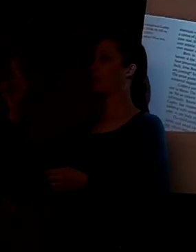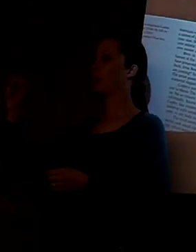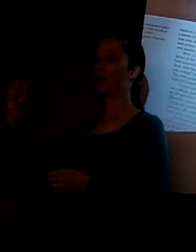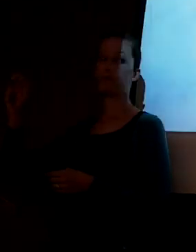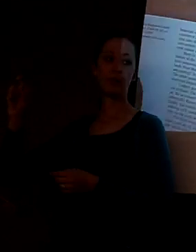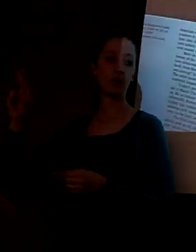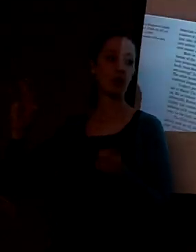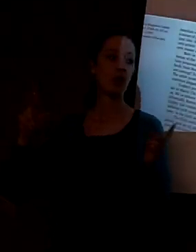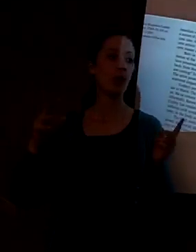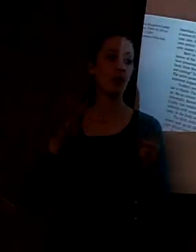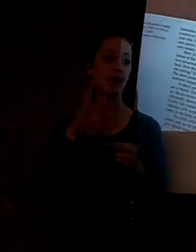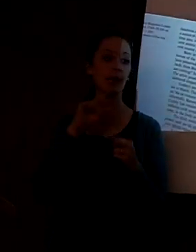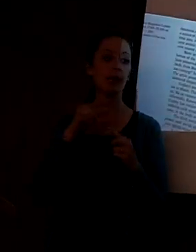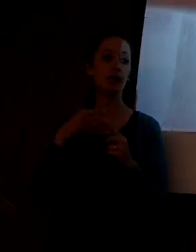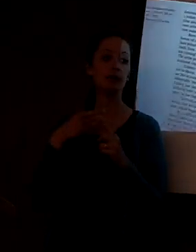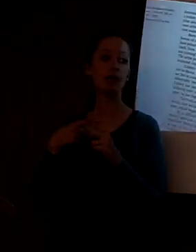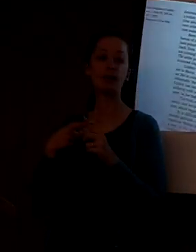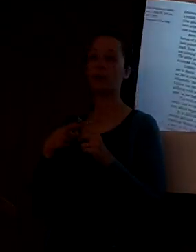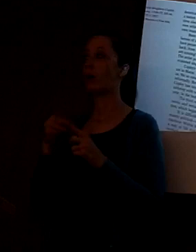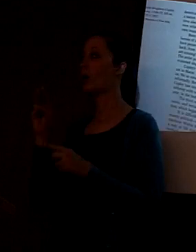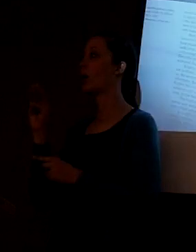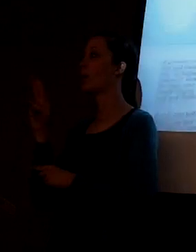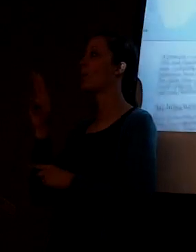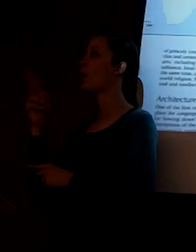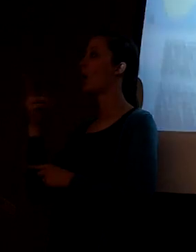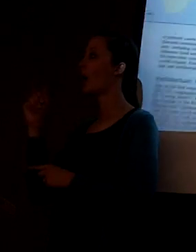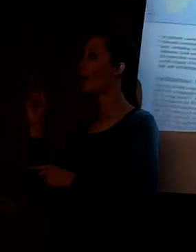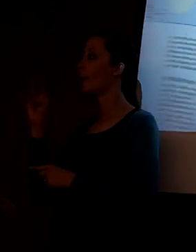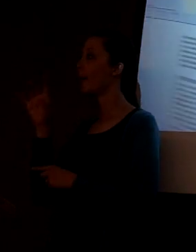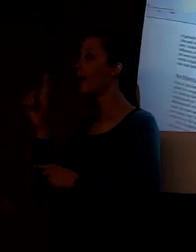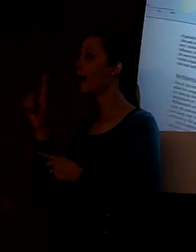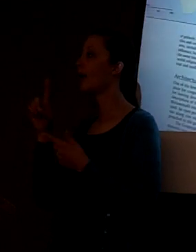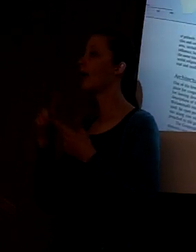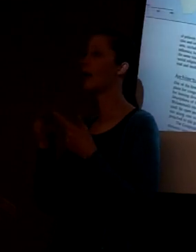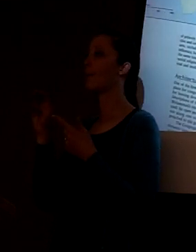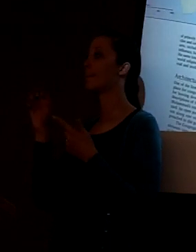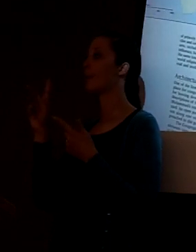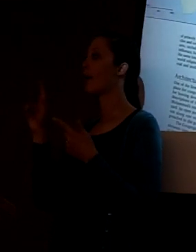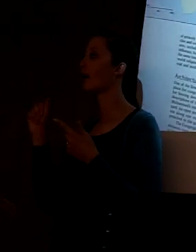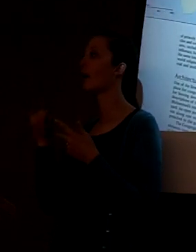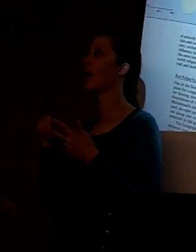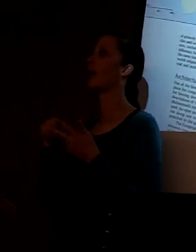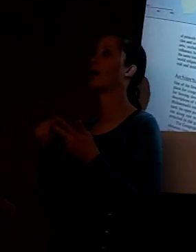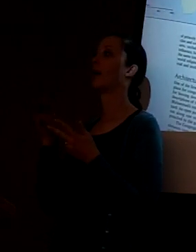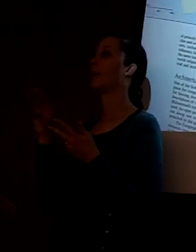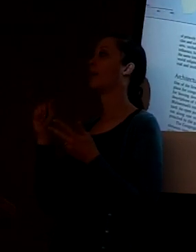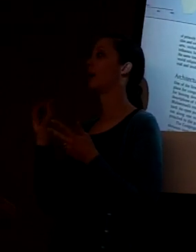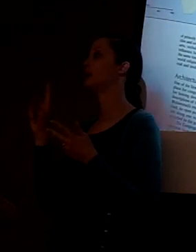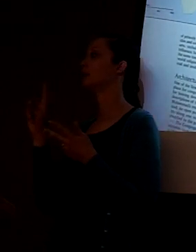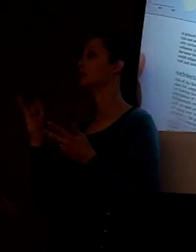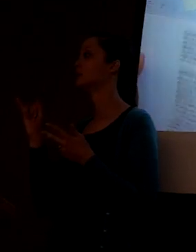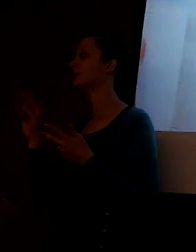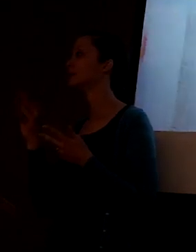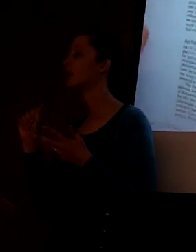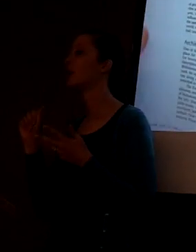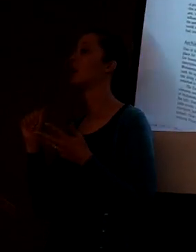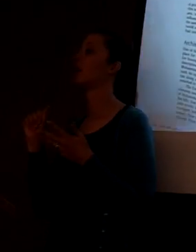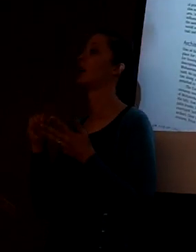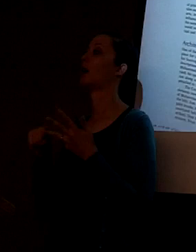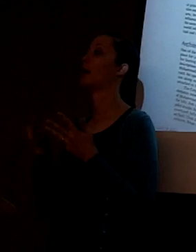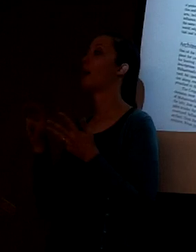Muhammad. You should be familiar with Muhammad, and Mecca and Medina. You should be familiar